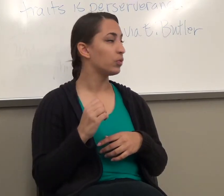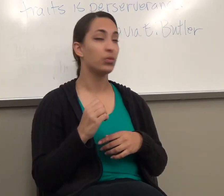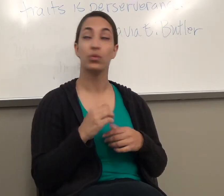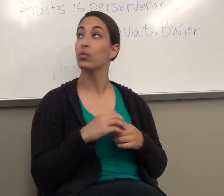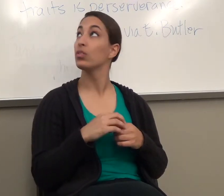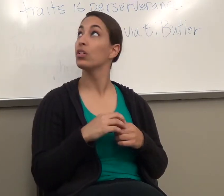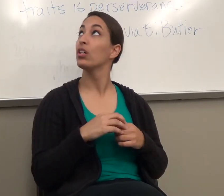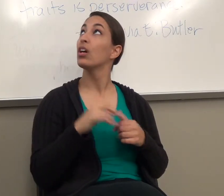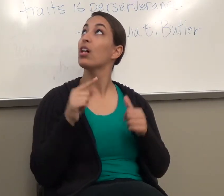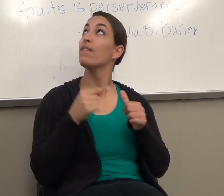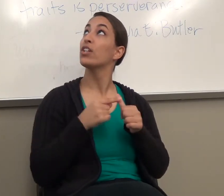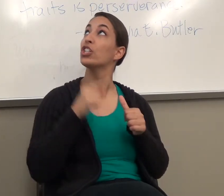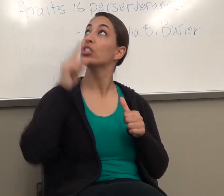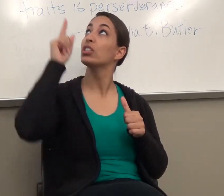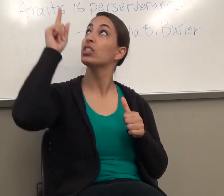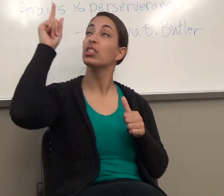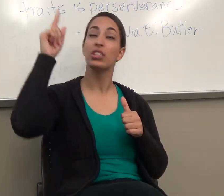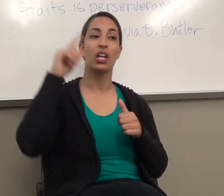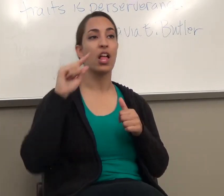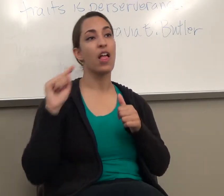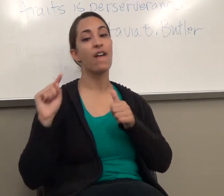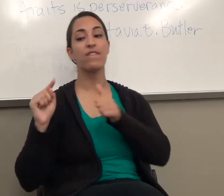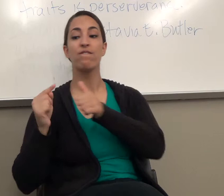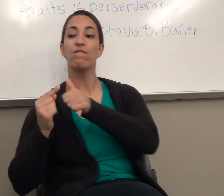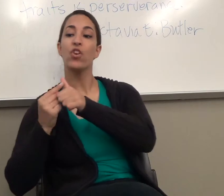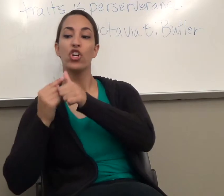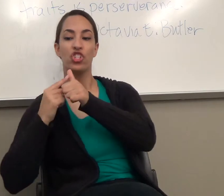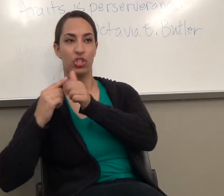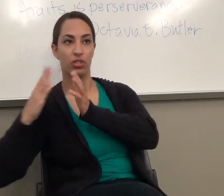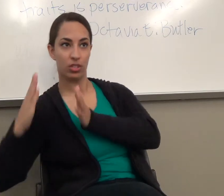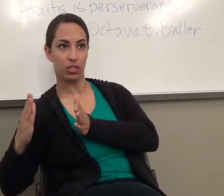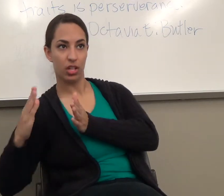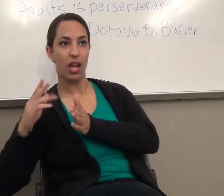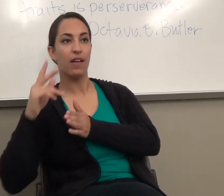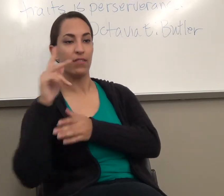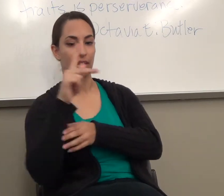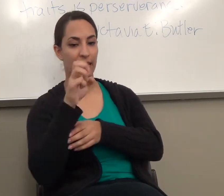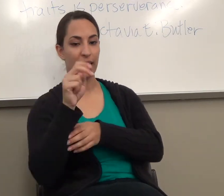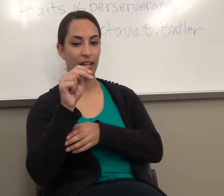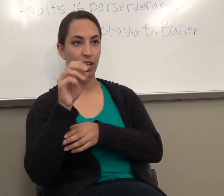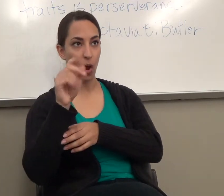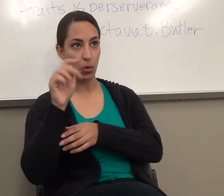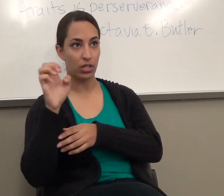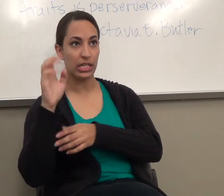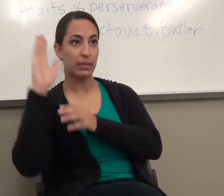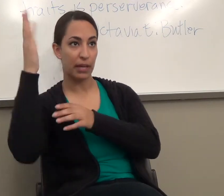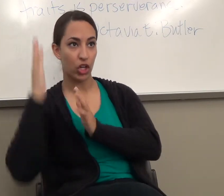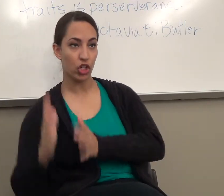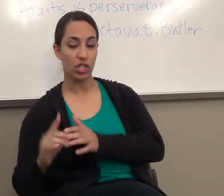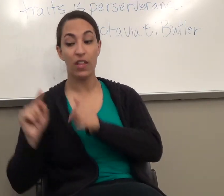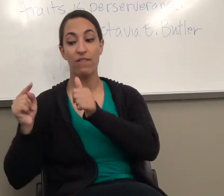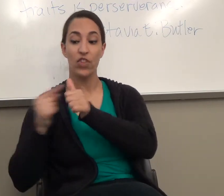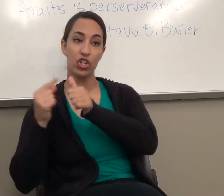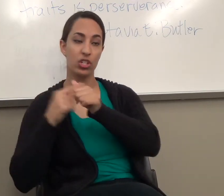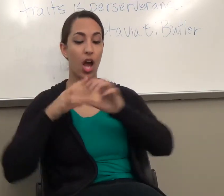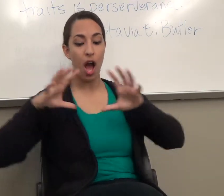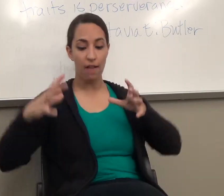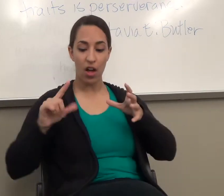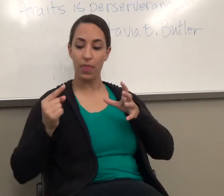the first of the keynote speakers is what person? Yeah,